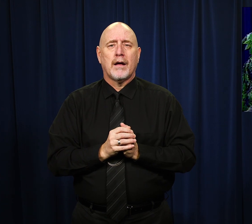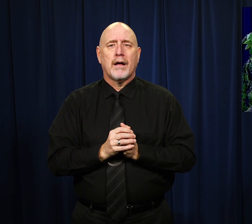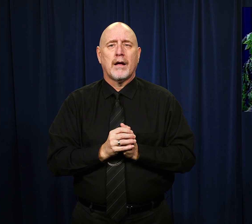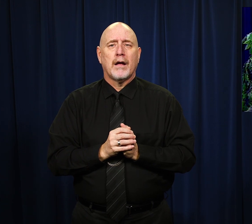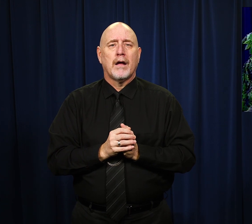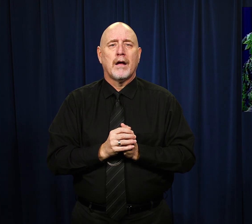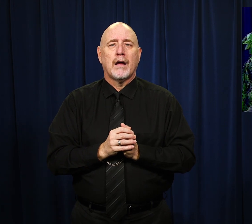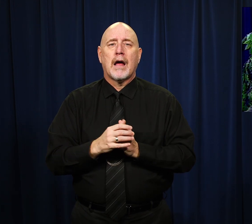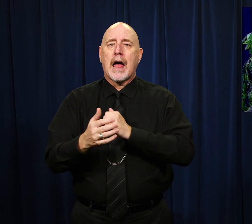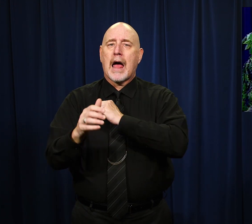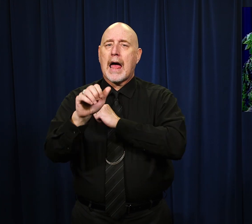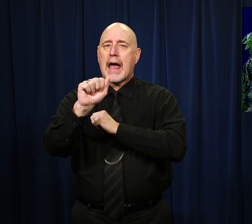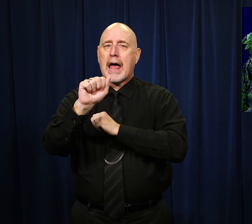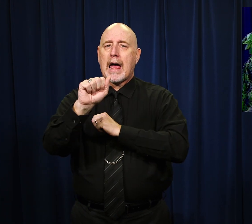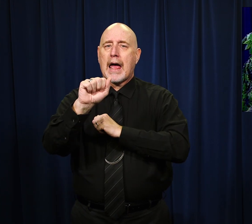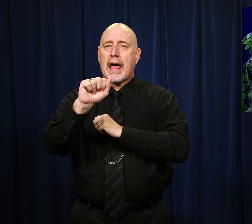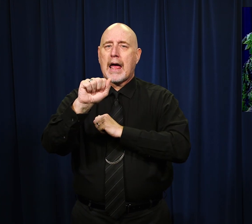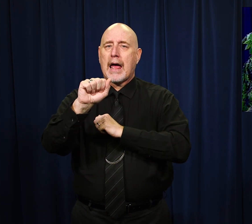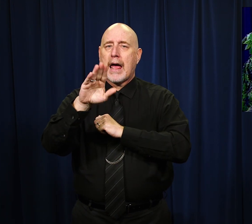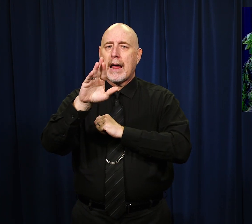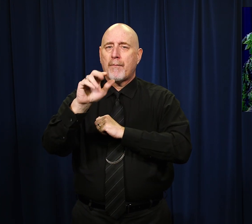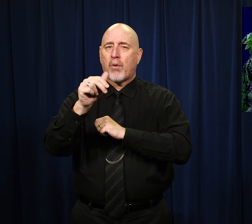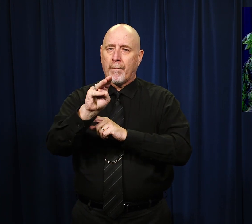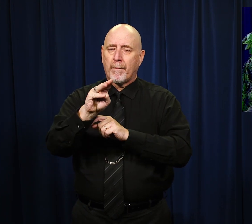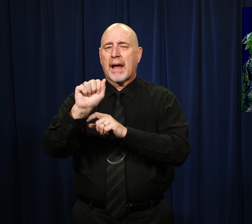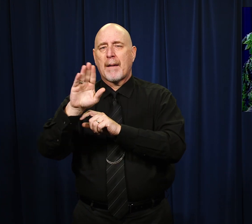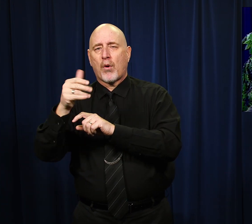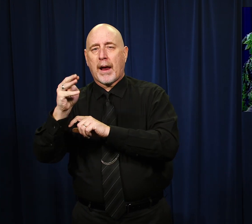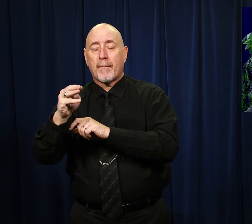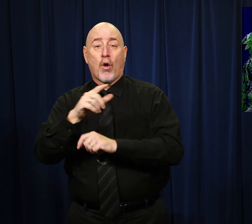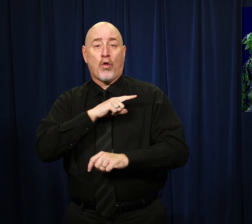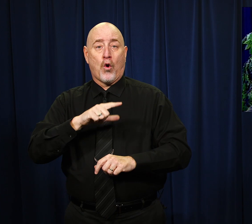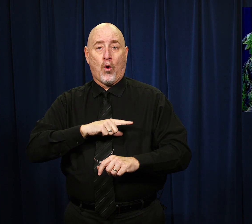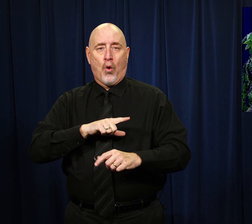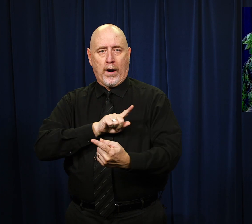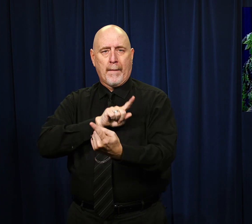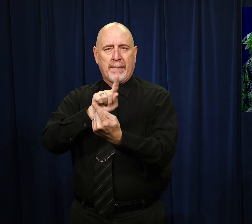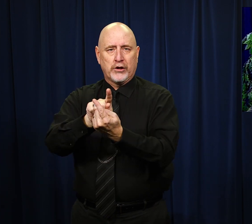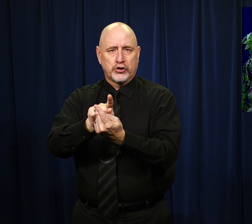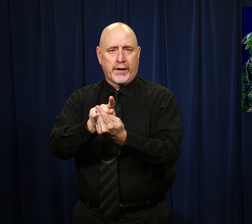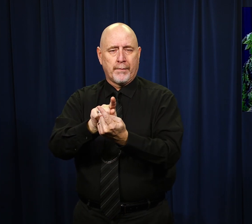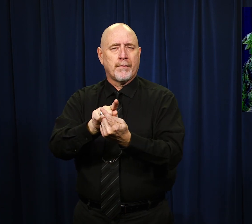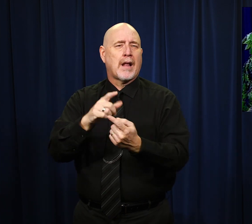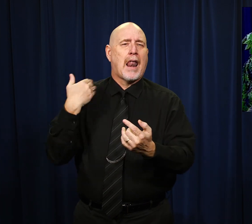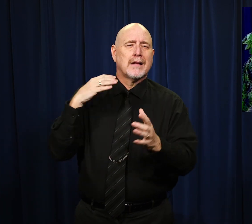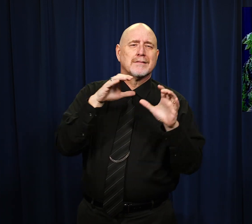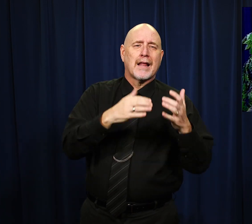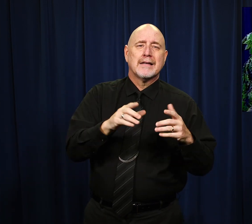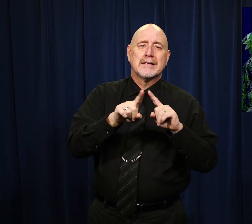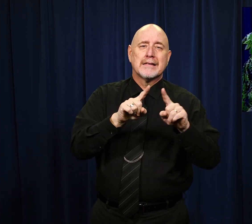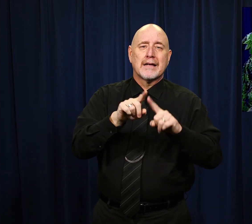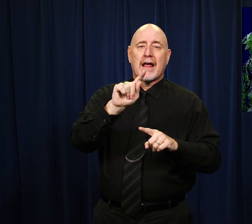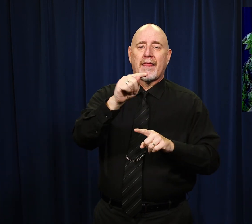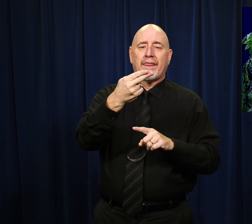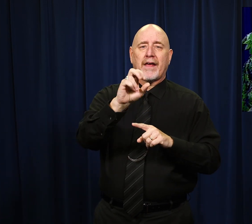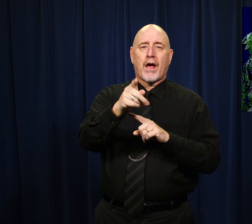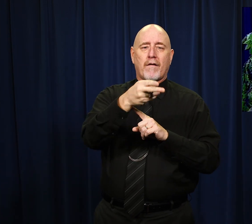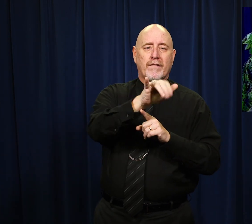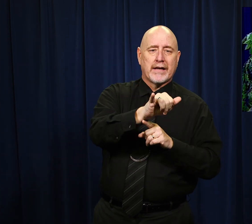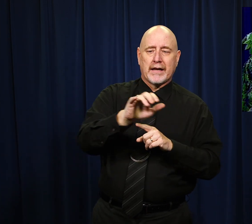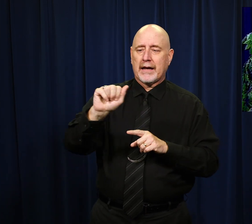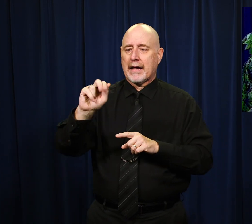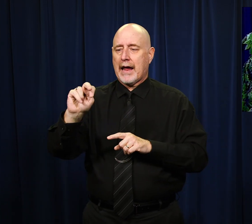The greeting of Abram now, or Abraham. And the Lord appears to them. We spoke just briefly last time about the difference between a theophany and